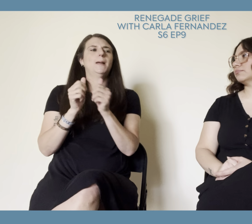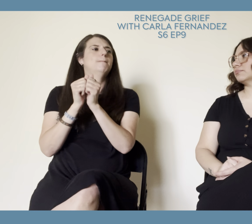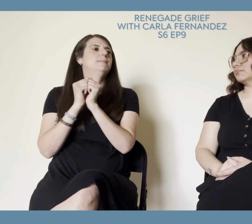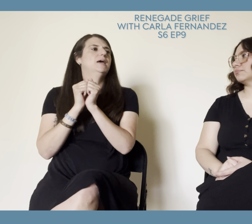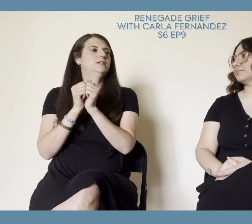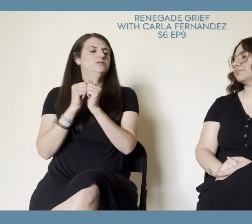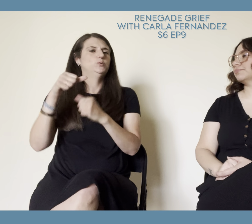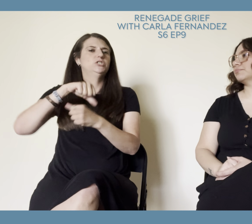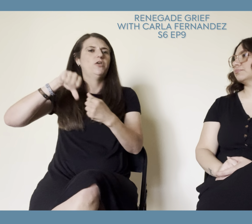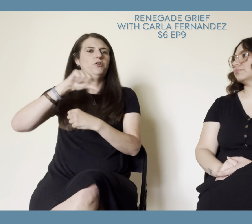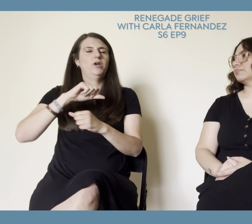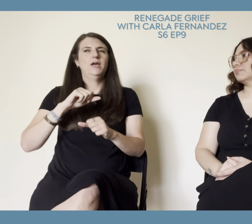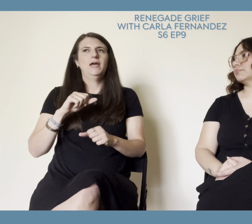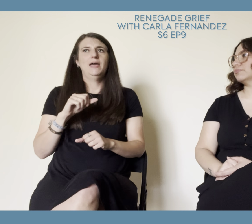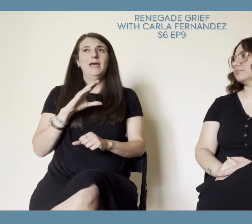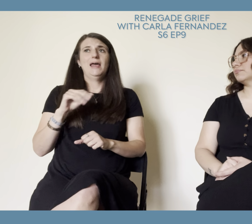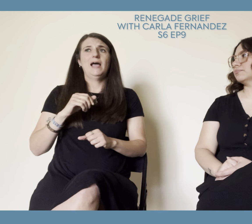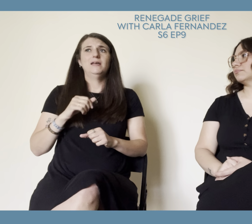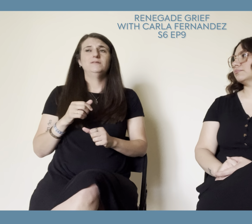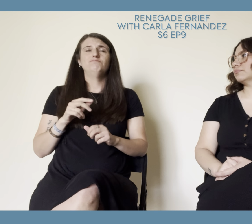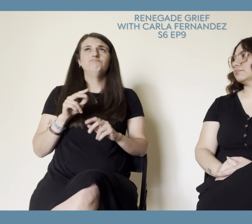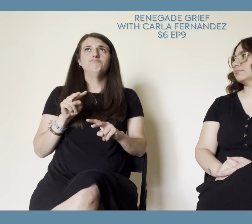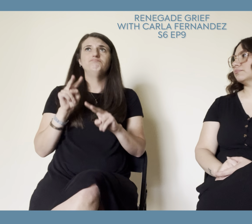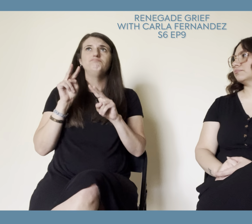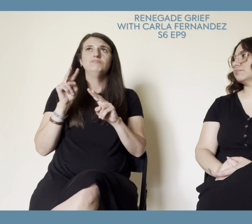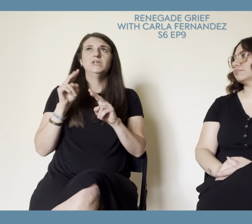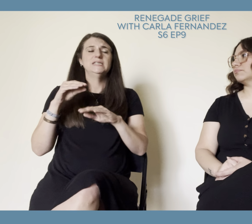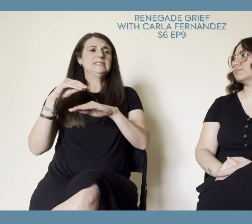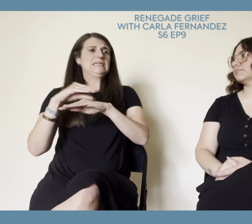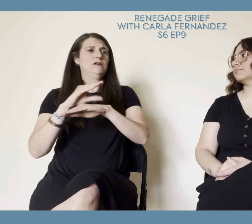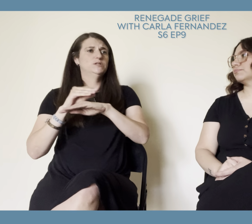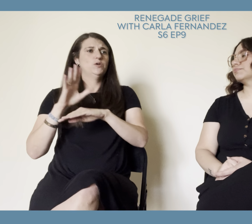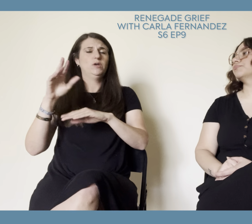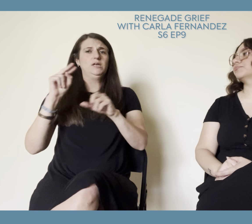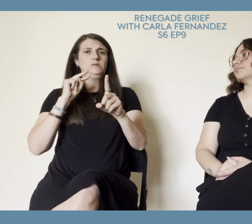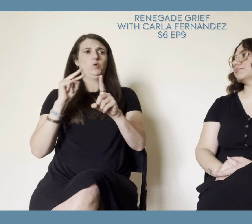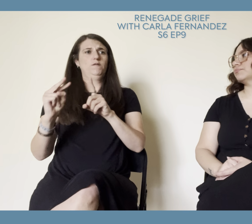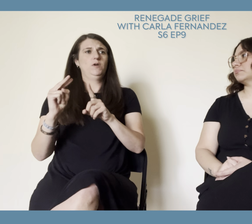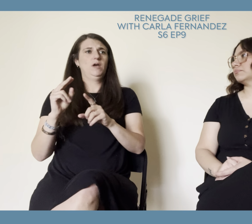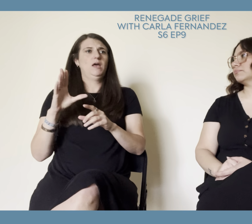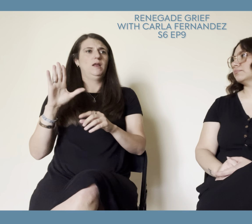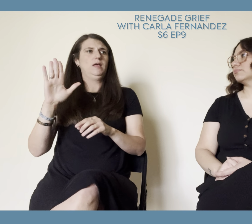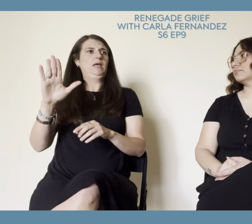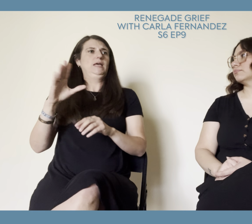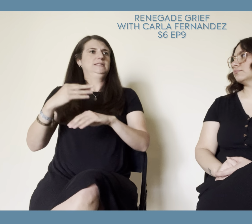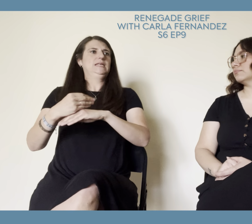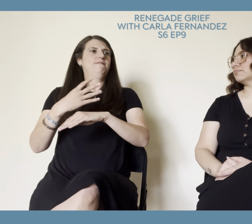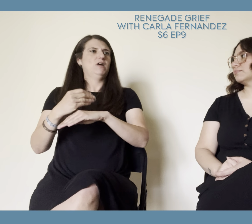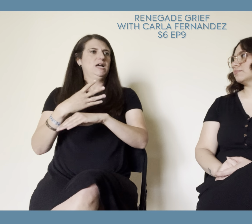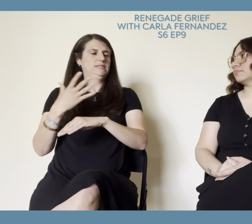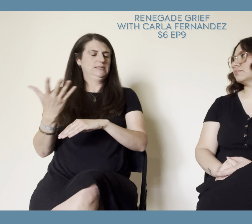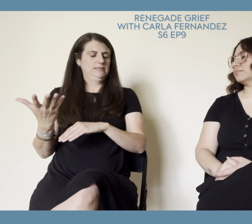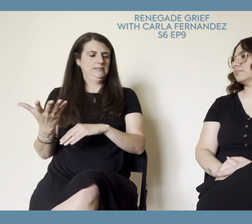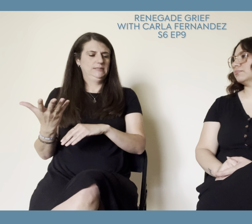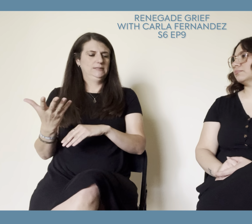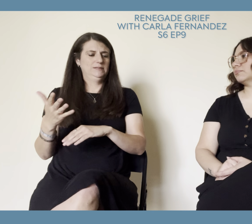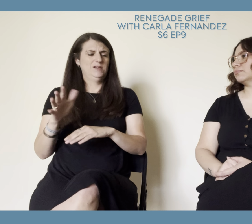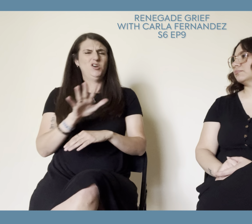And I really admired his counsel. I really valued his point of view and his take on what I was going through. It was precisely around the time when I and